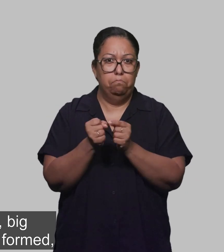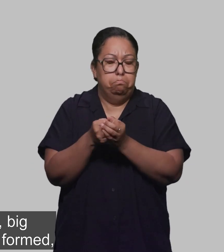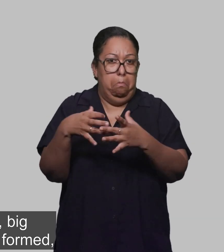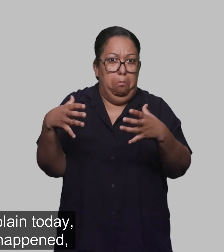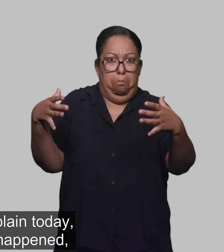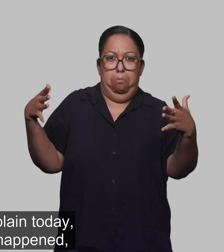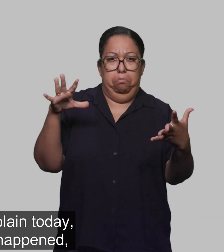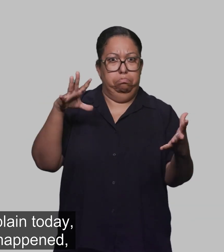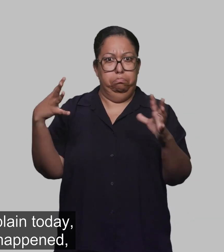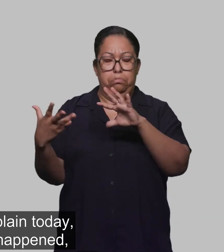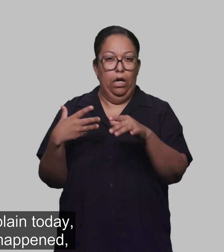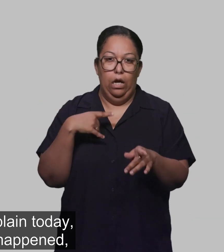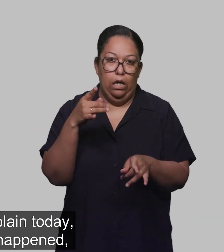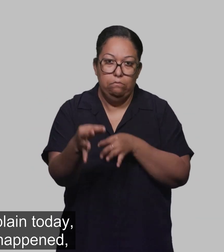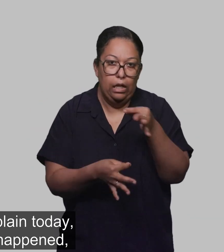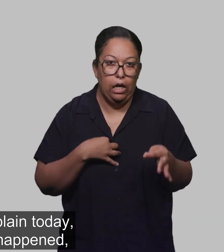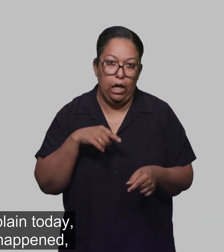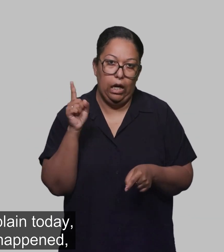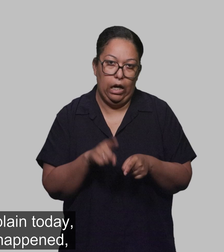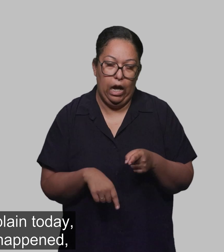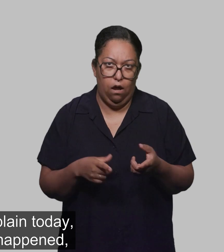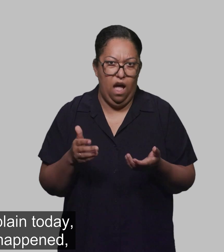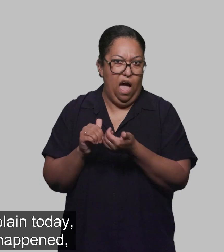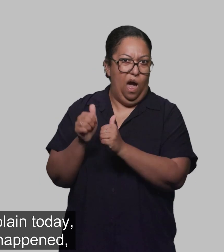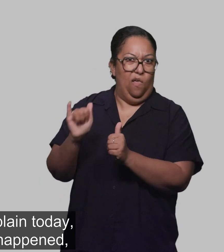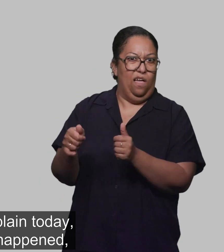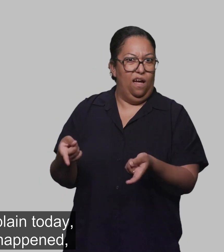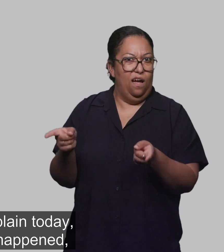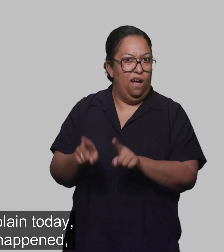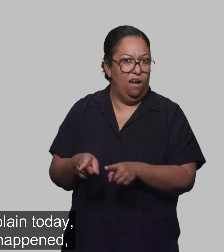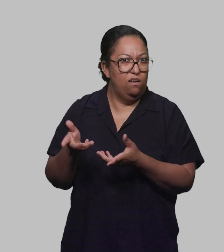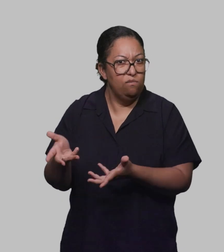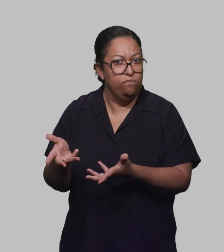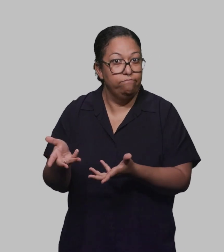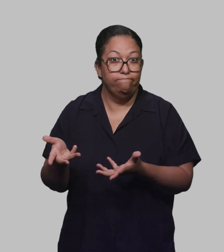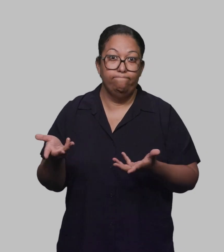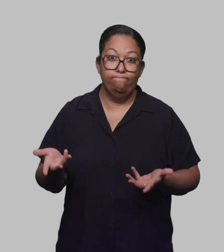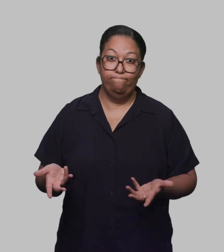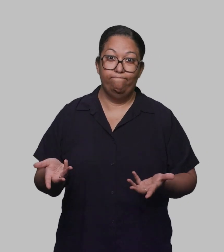situation was formed. And I cannot explain today, right, how did that happen.